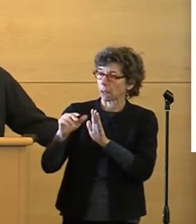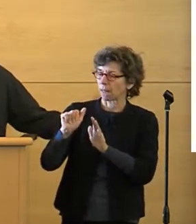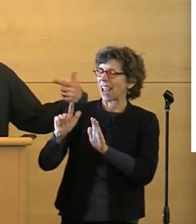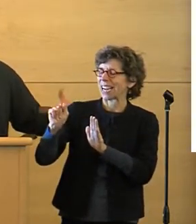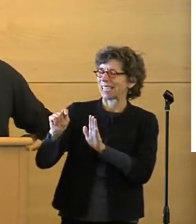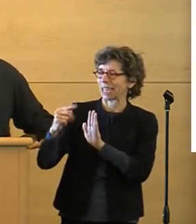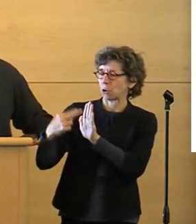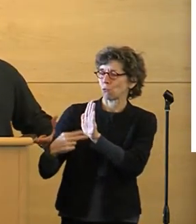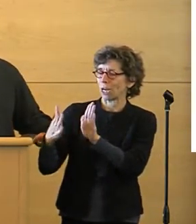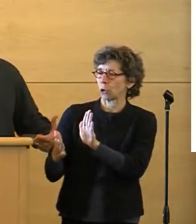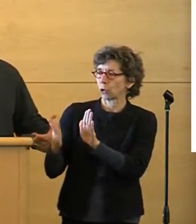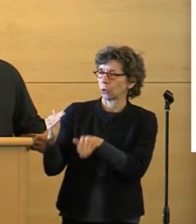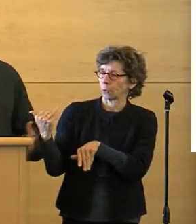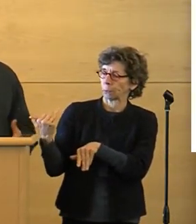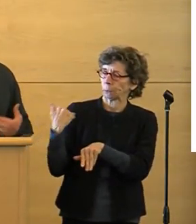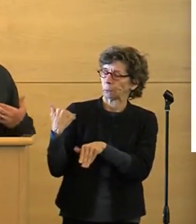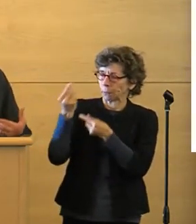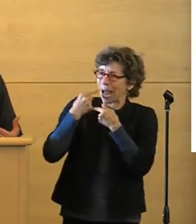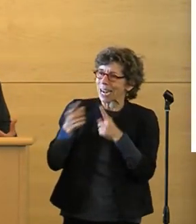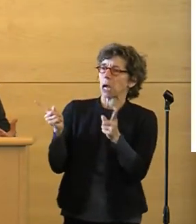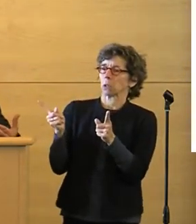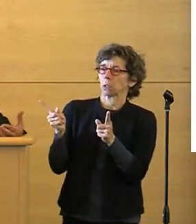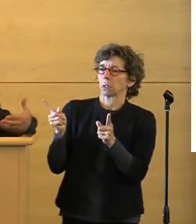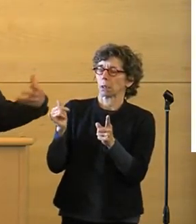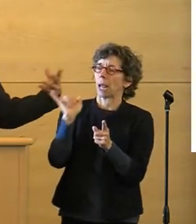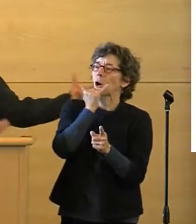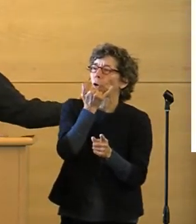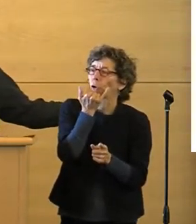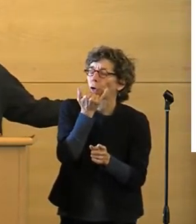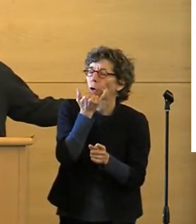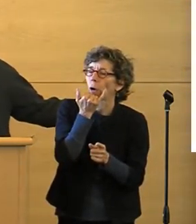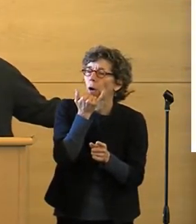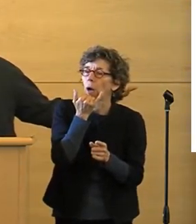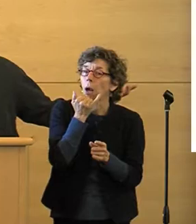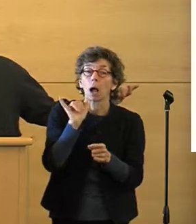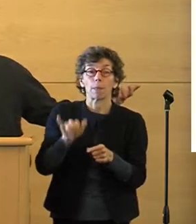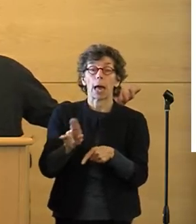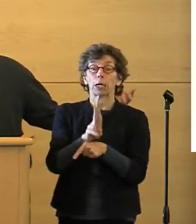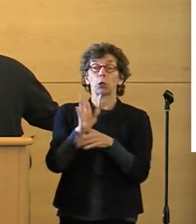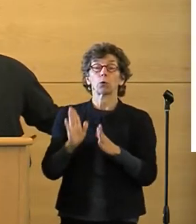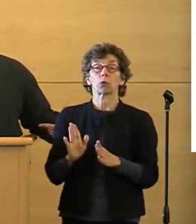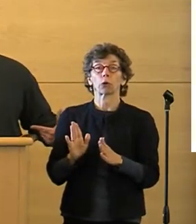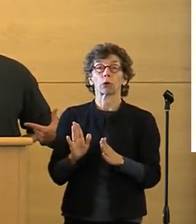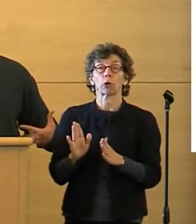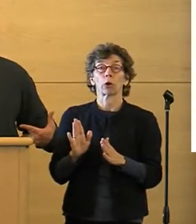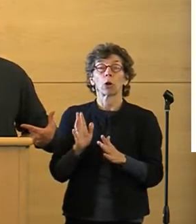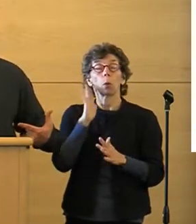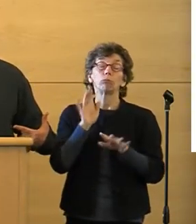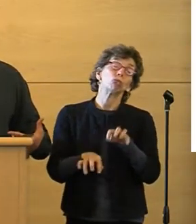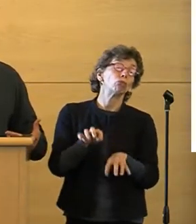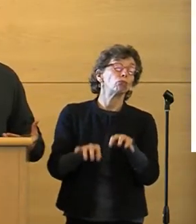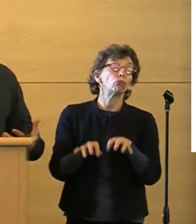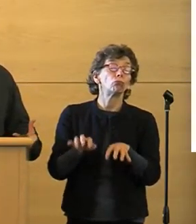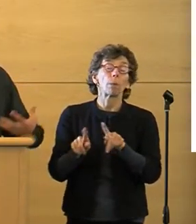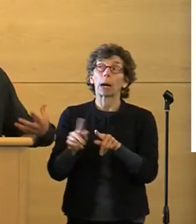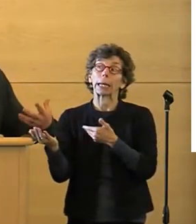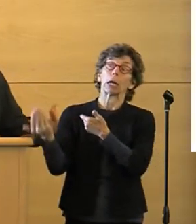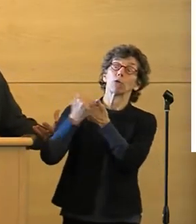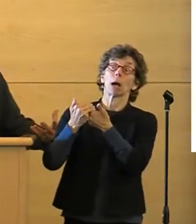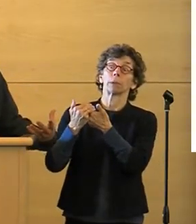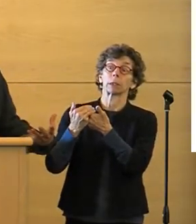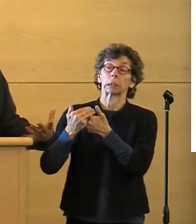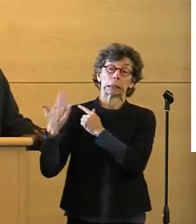role equals alert to this error message container, and that the function that